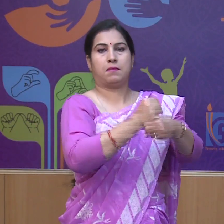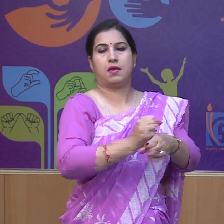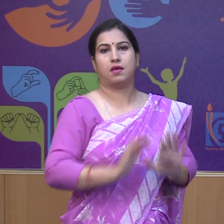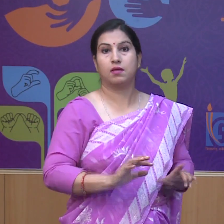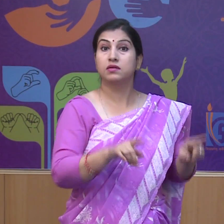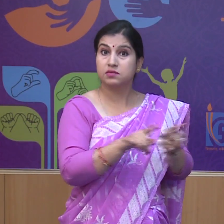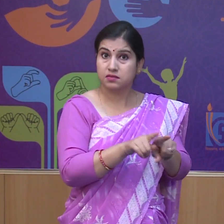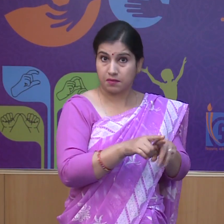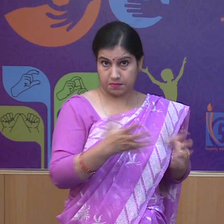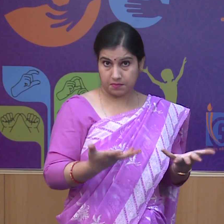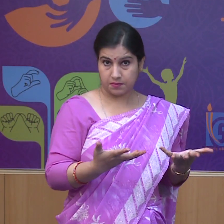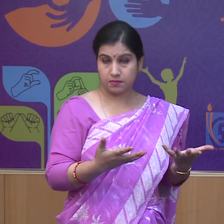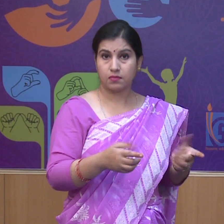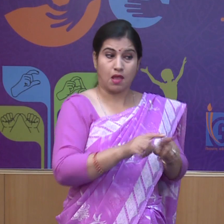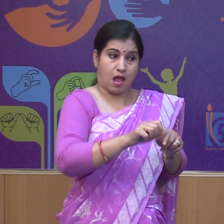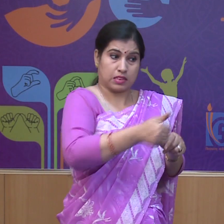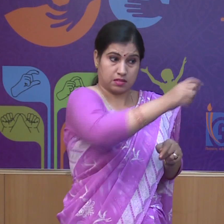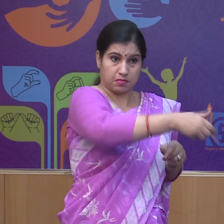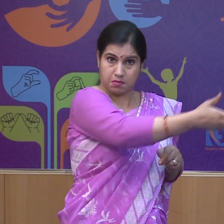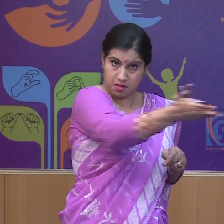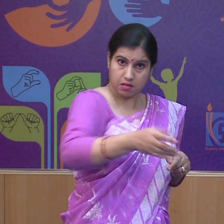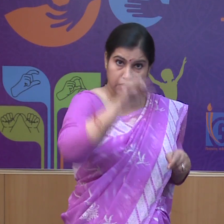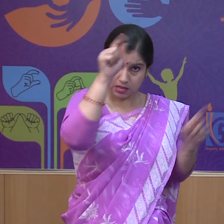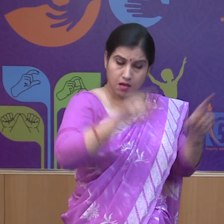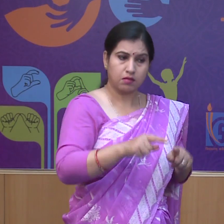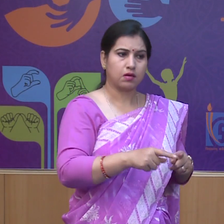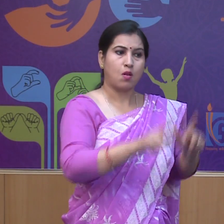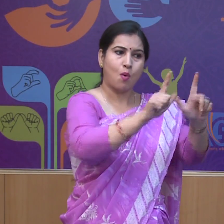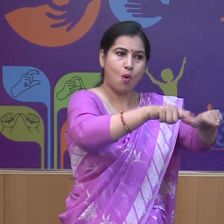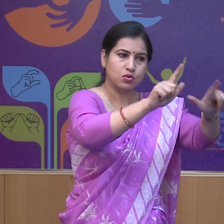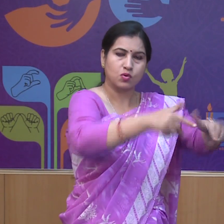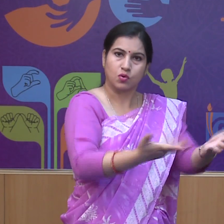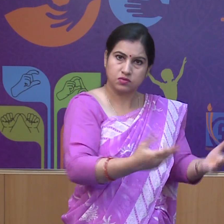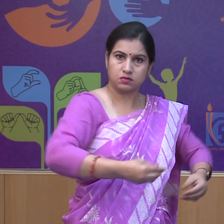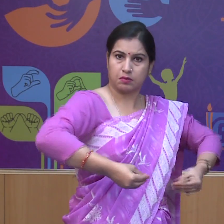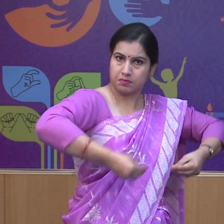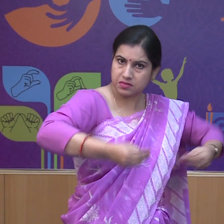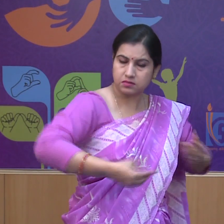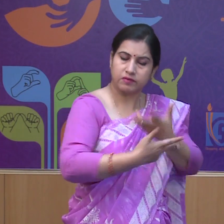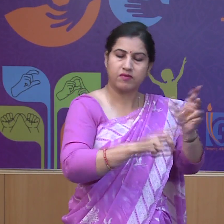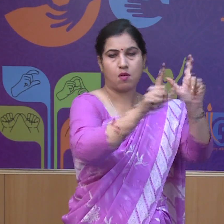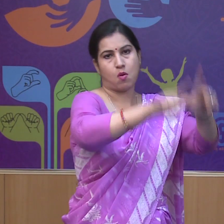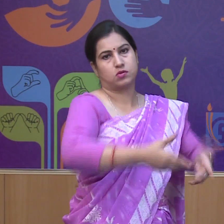and harmful for Indian trade and industry.